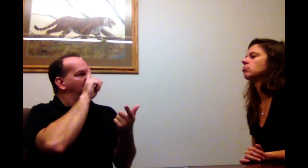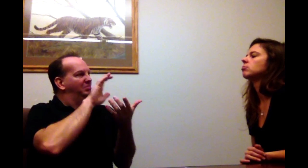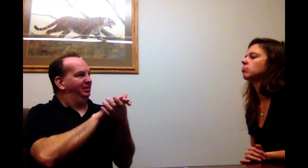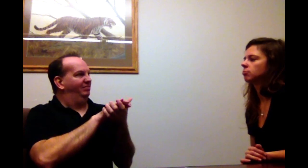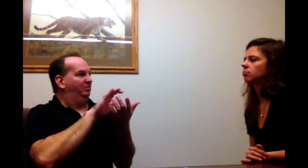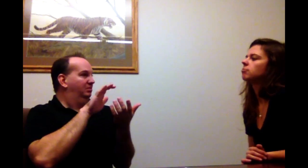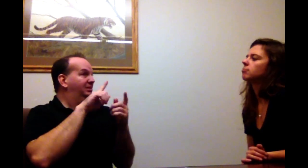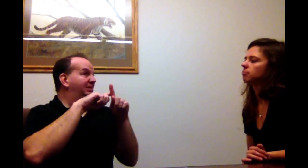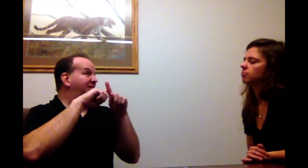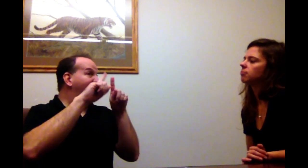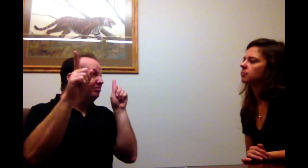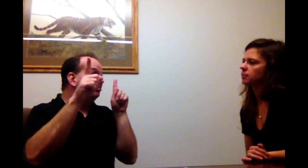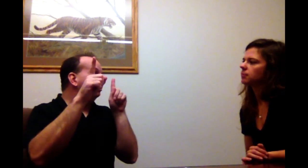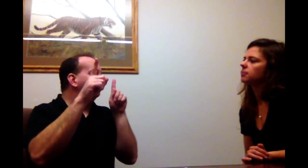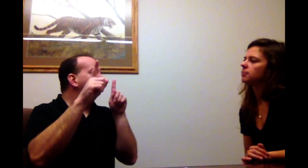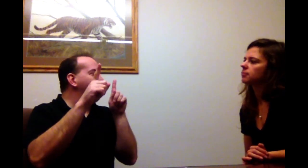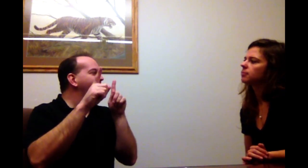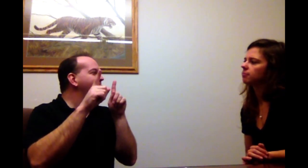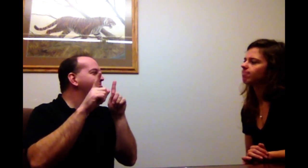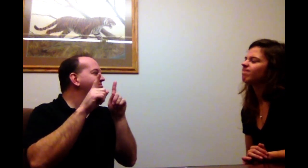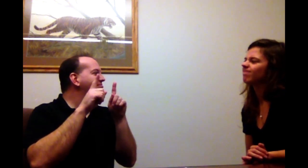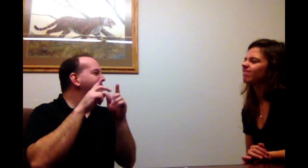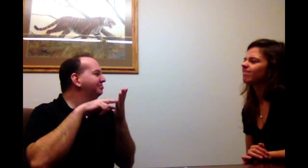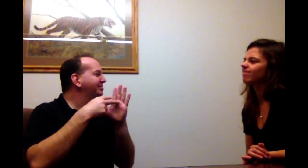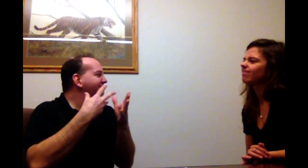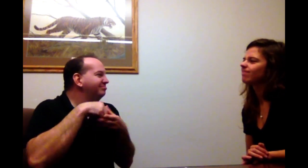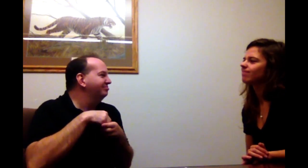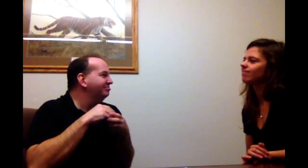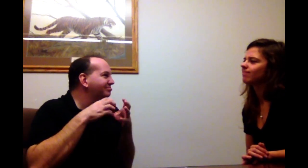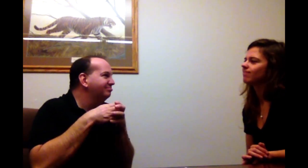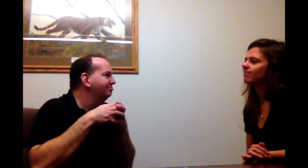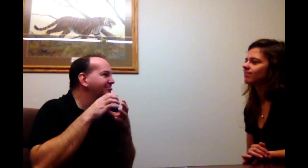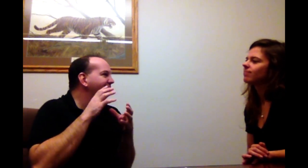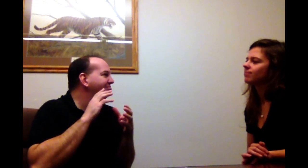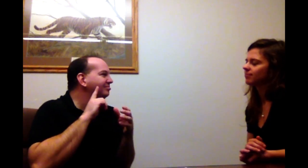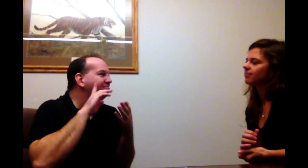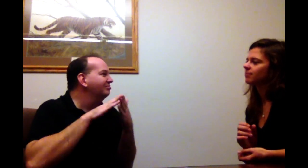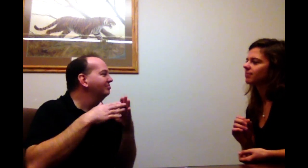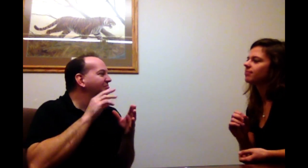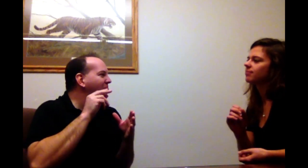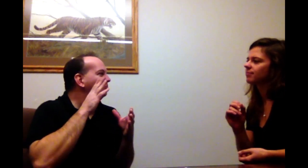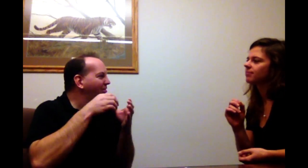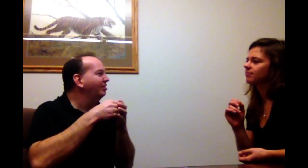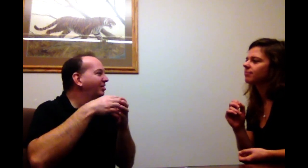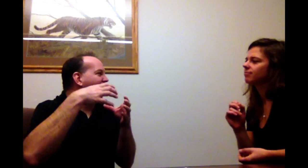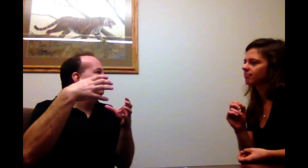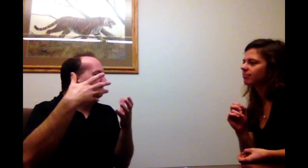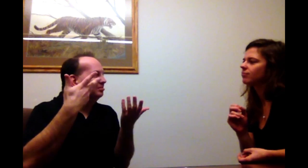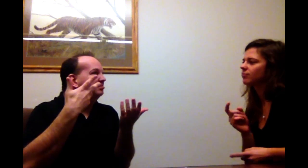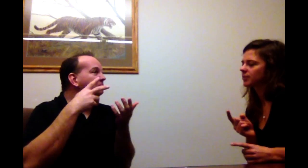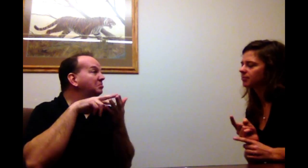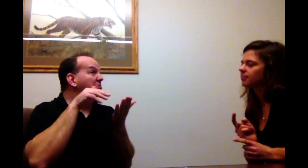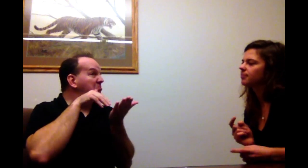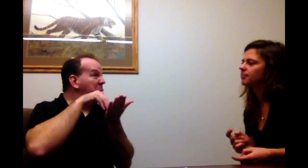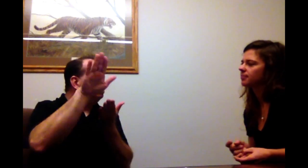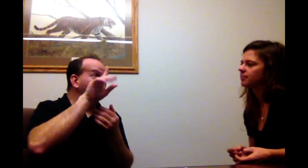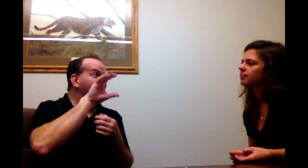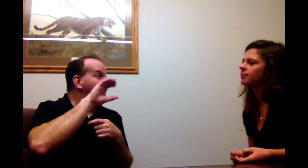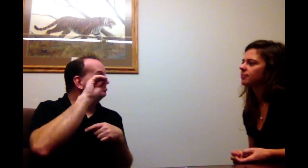it mean they are excluded 100%? No, because they will still always have that shared experience